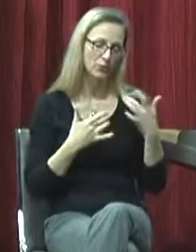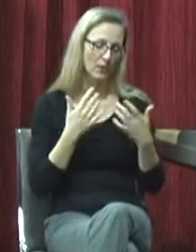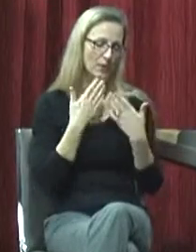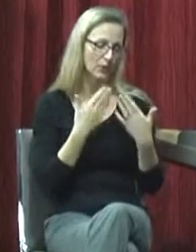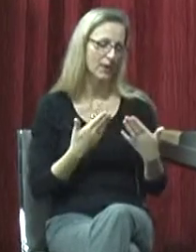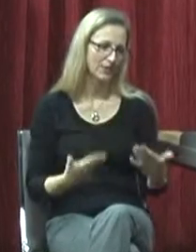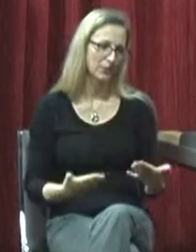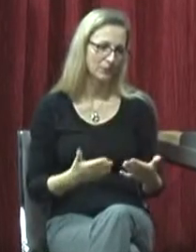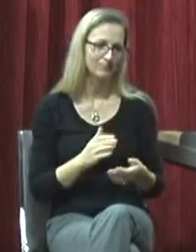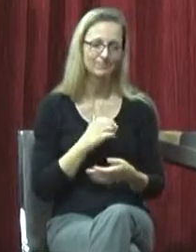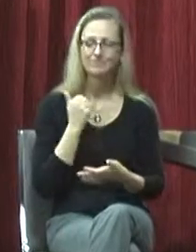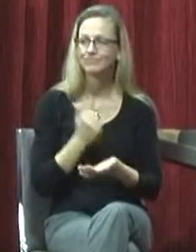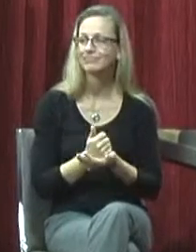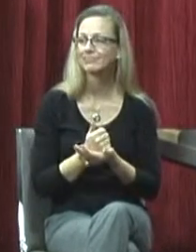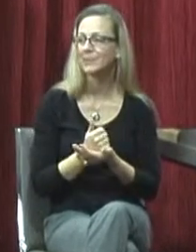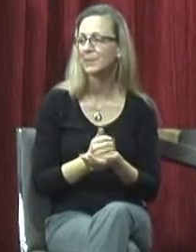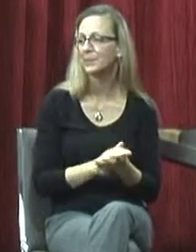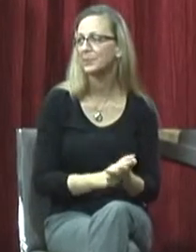gratitude.